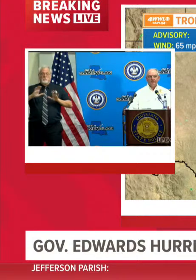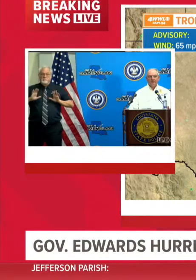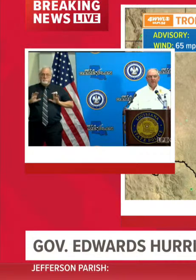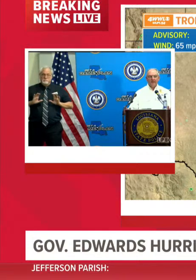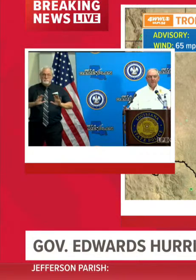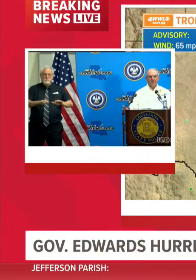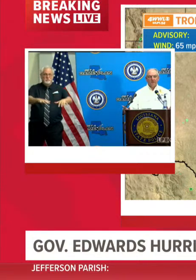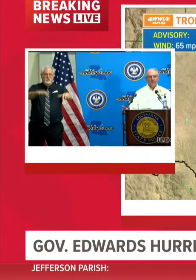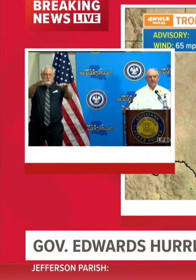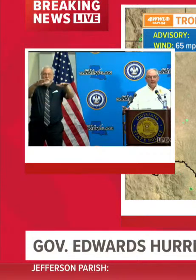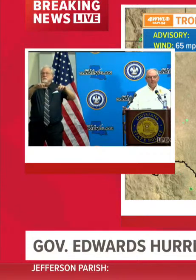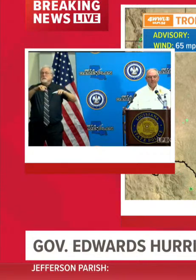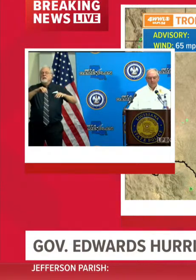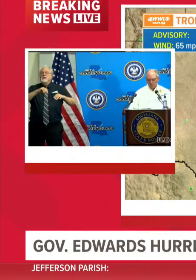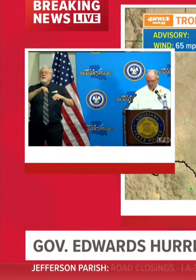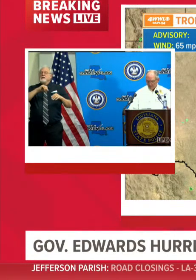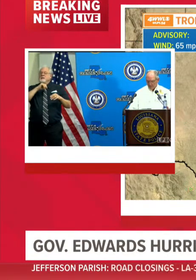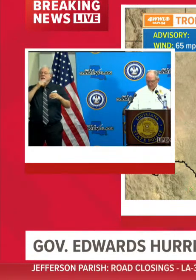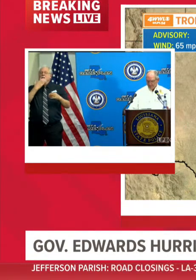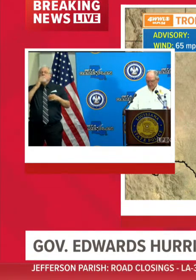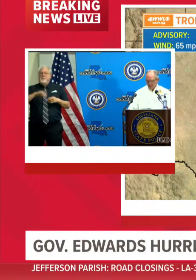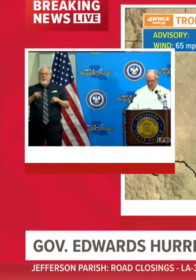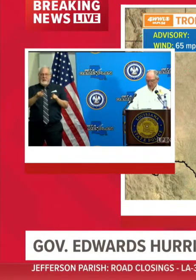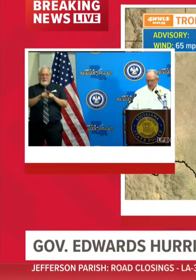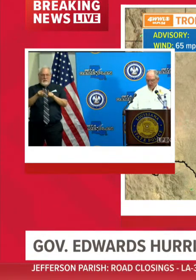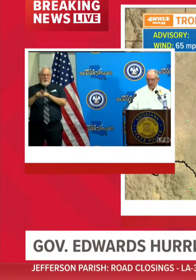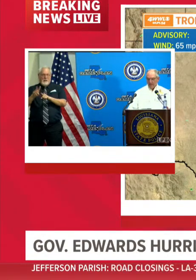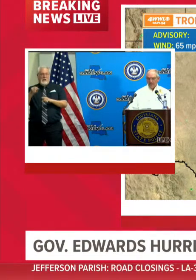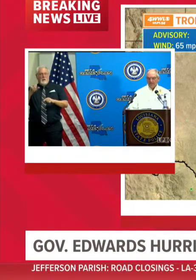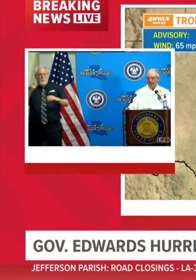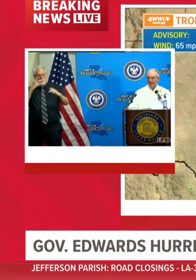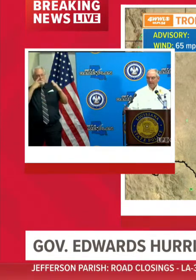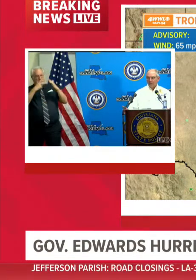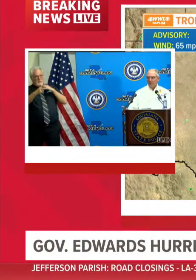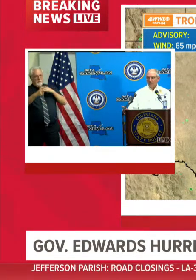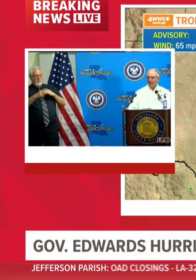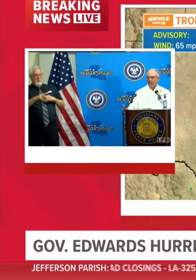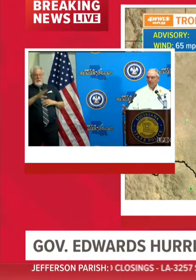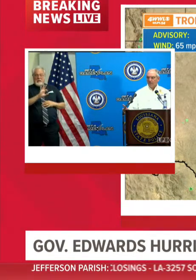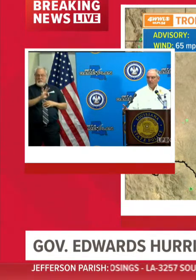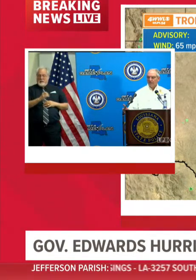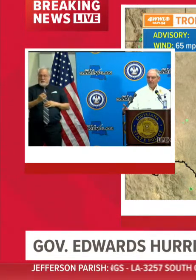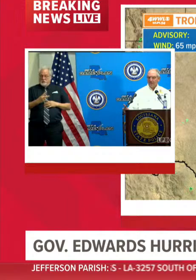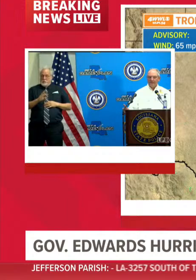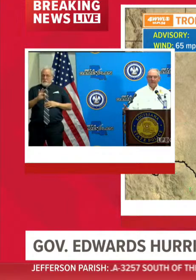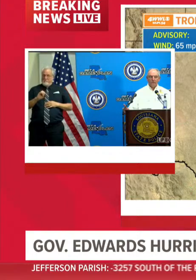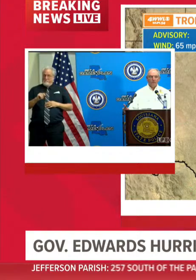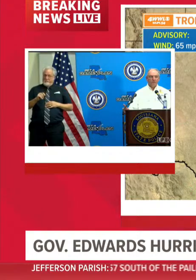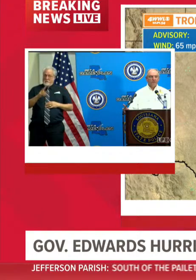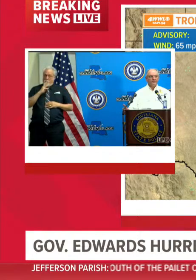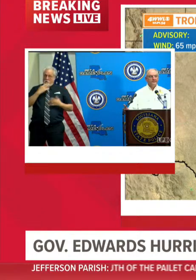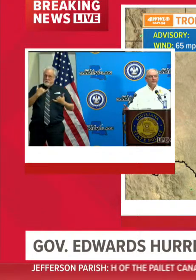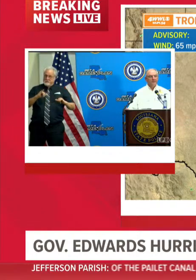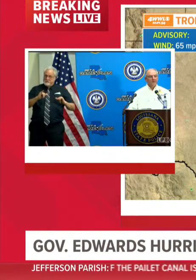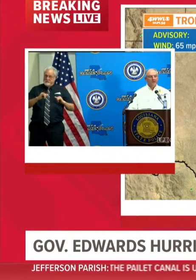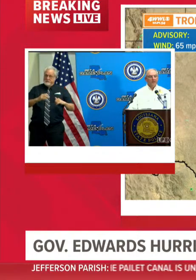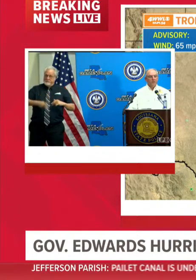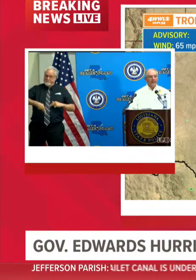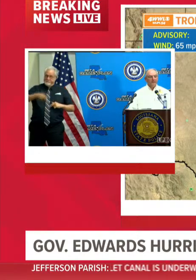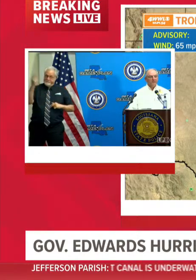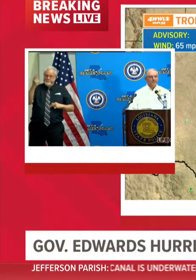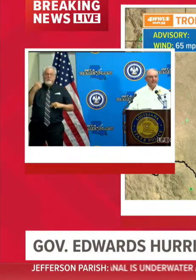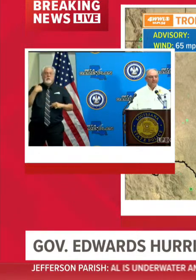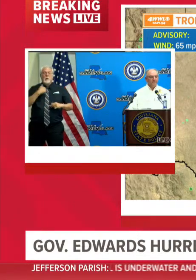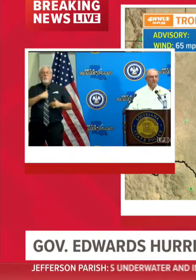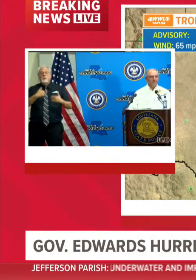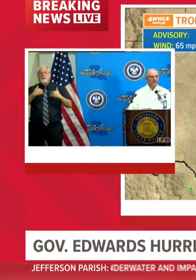not materialize to the degree that had been forecasted. Now, look, 9 to 12 feet of storm surge is still a lot of storm surge, and we